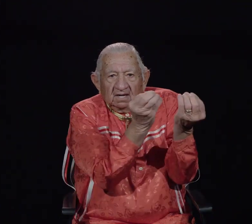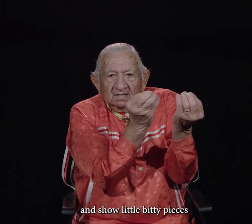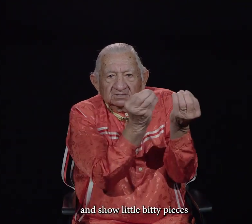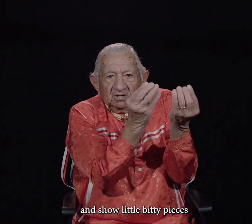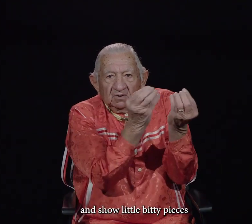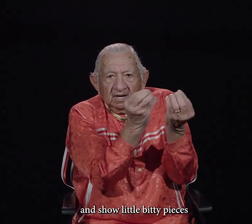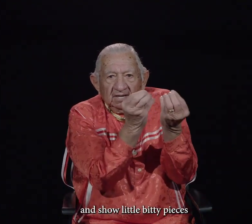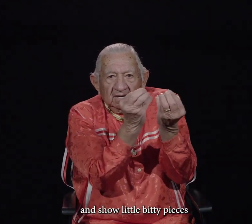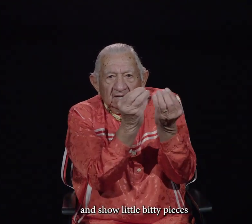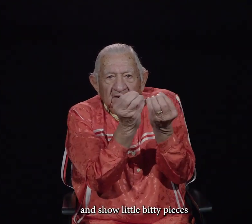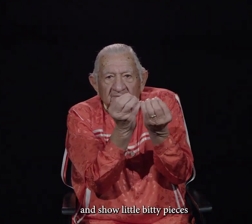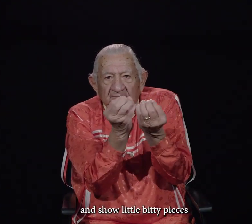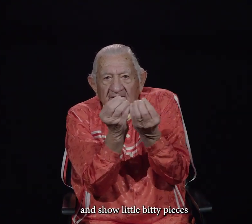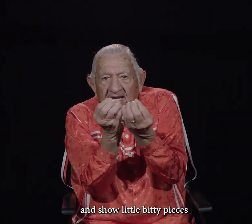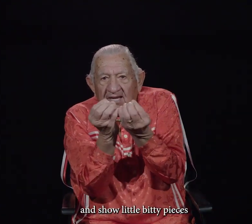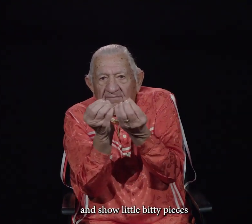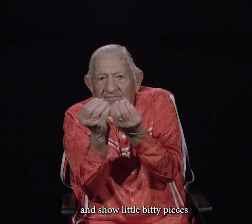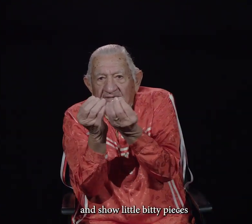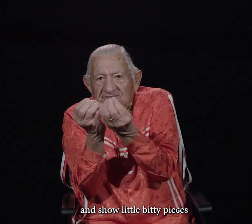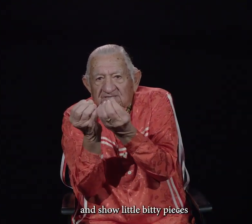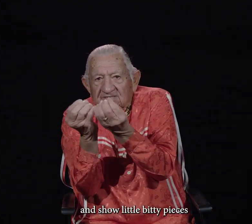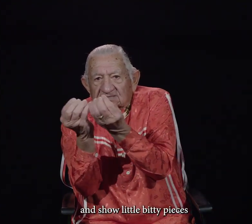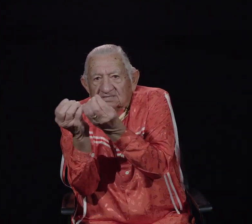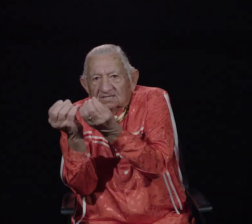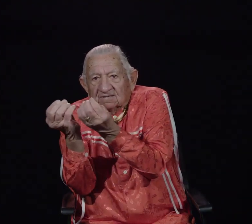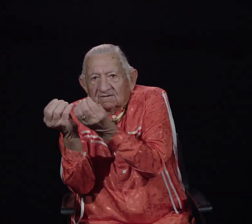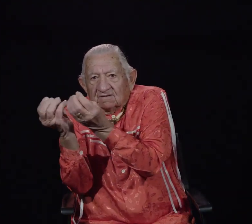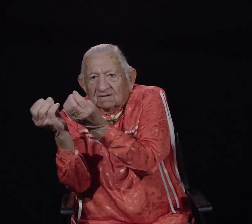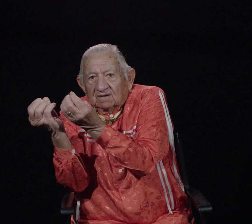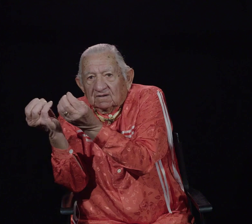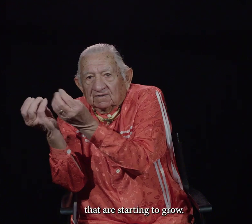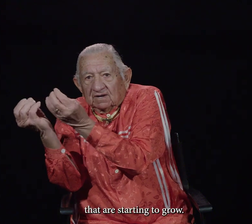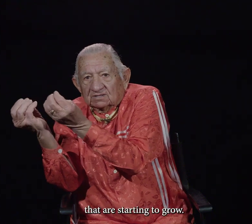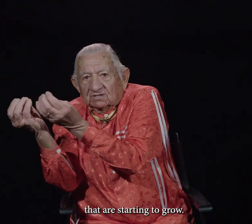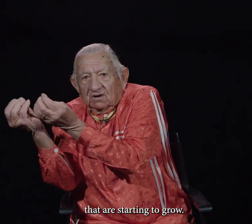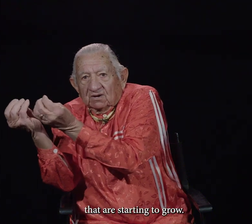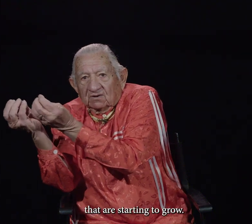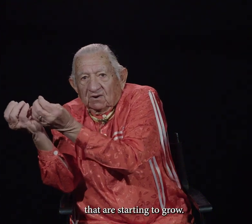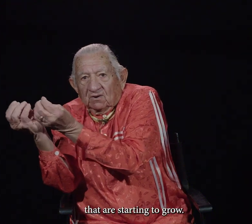and show little bitty pieces that are starting to grow,